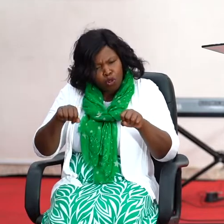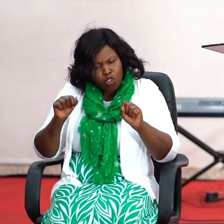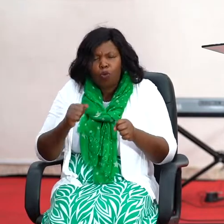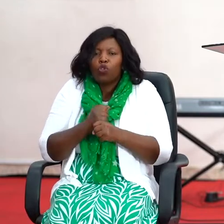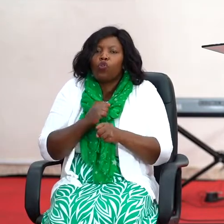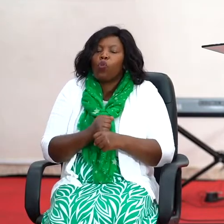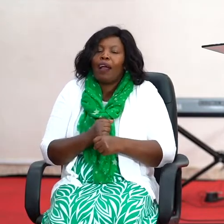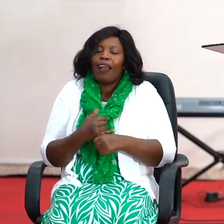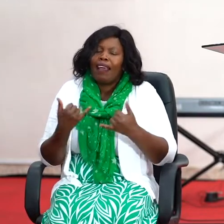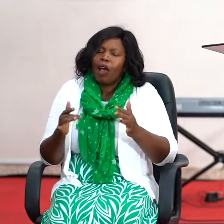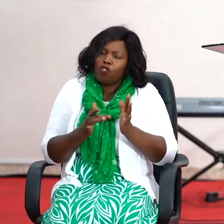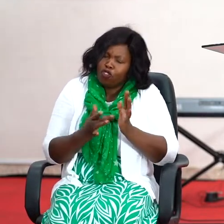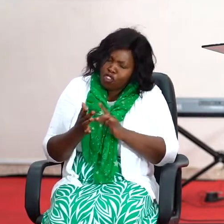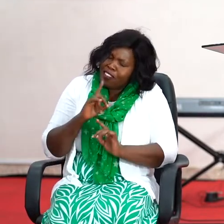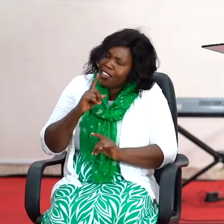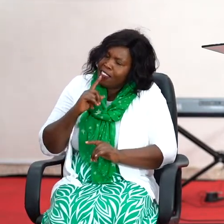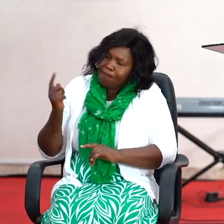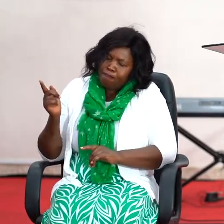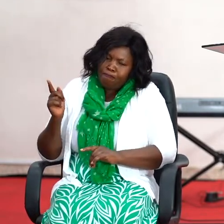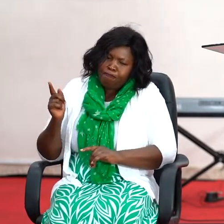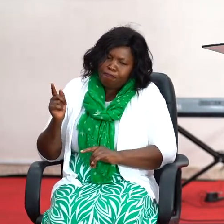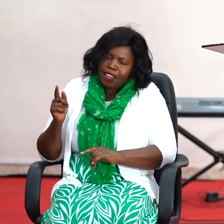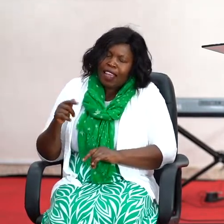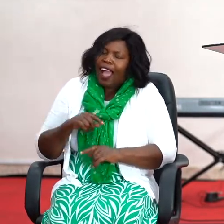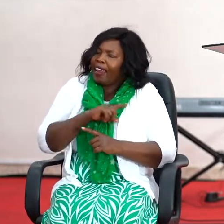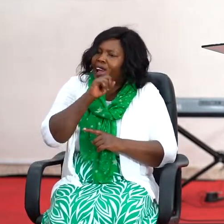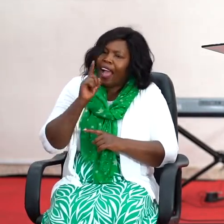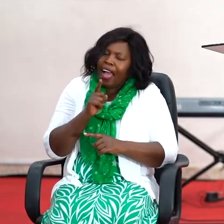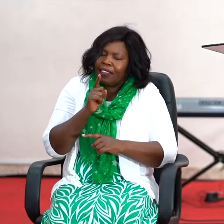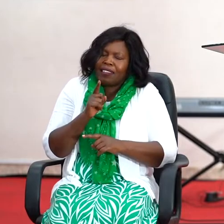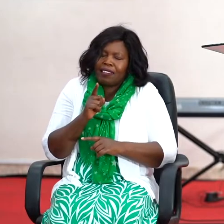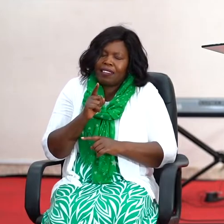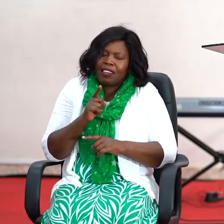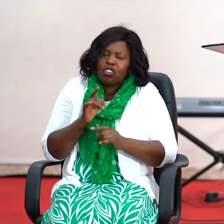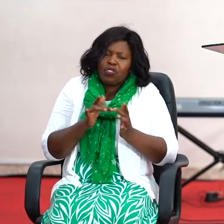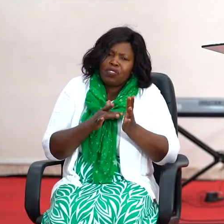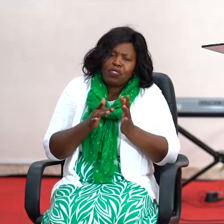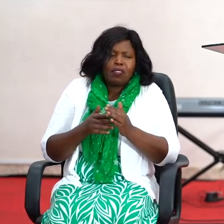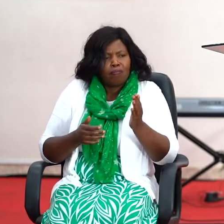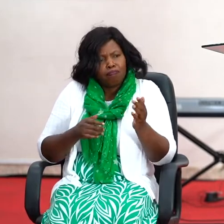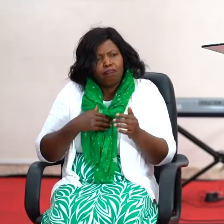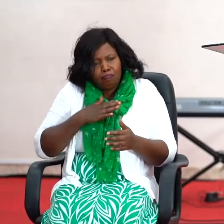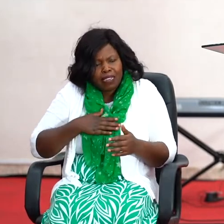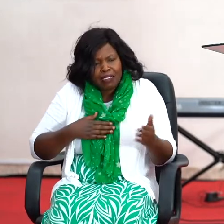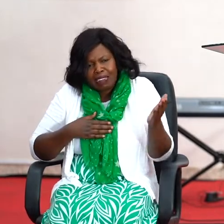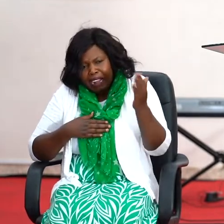he came to Jesus, and he implored him, and he asked him to come and heal his servant. And